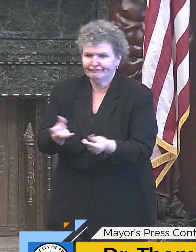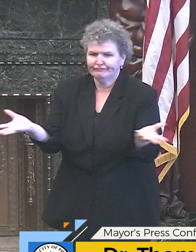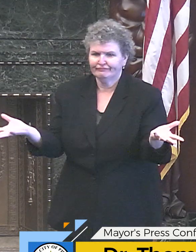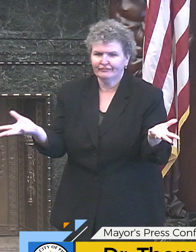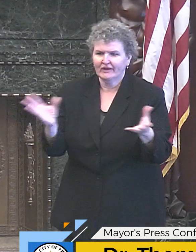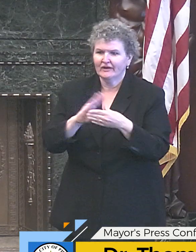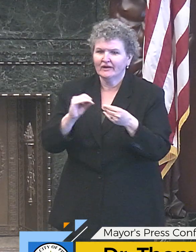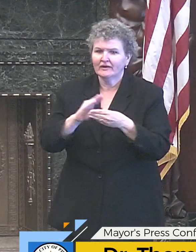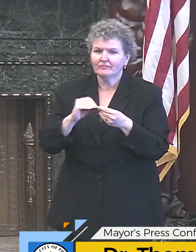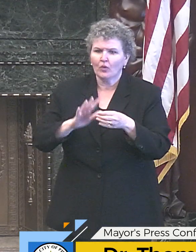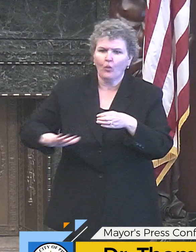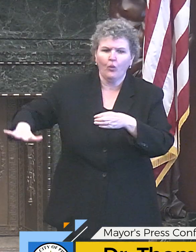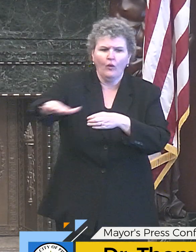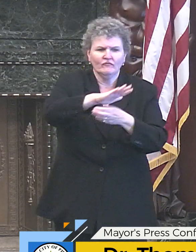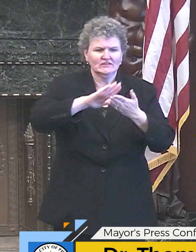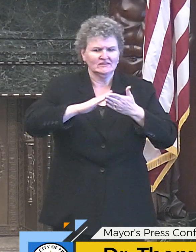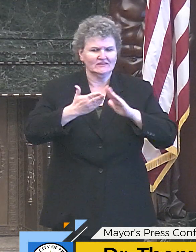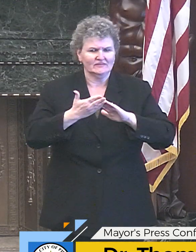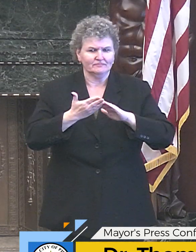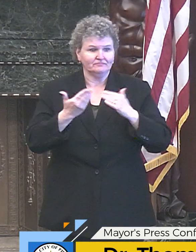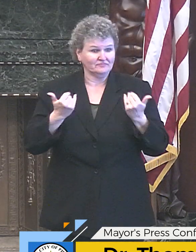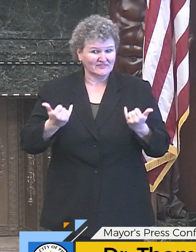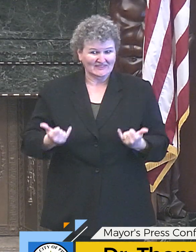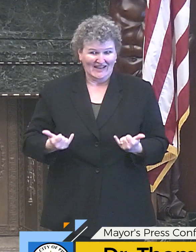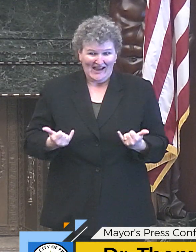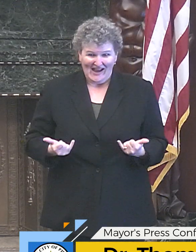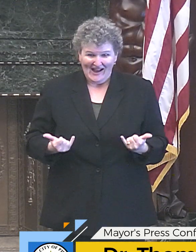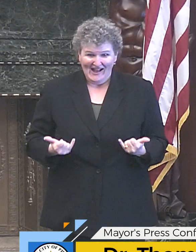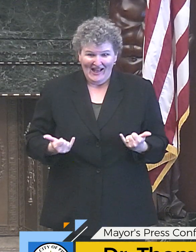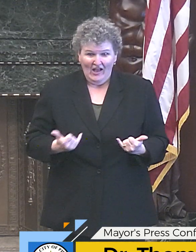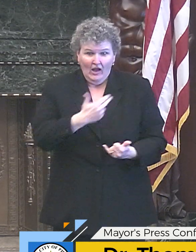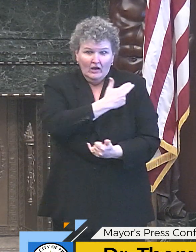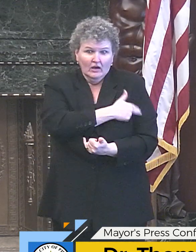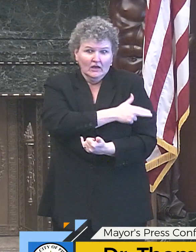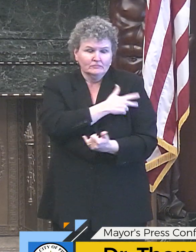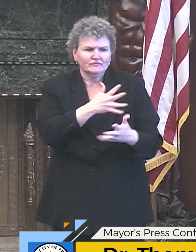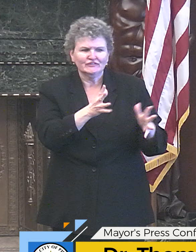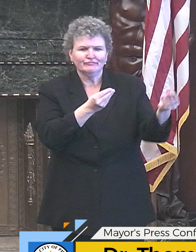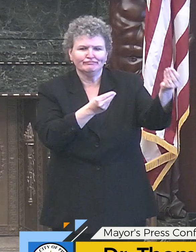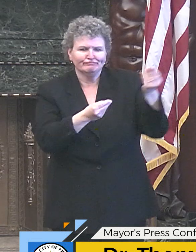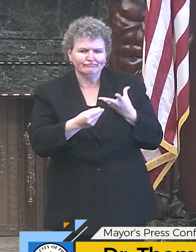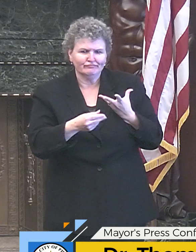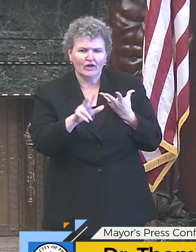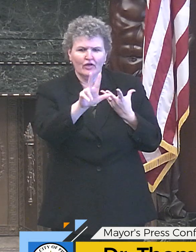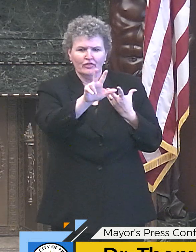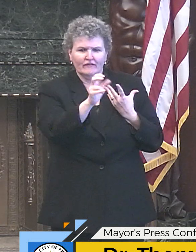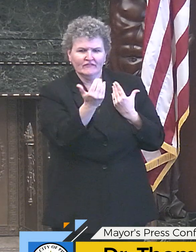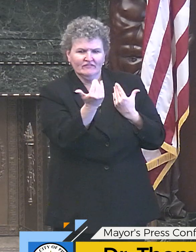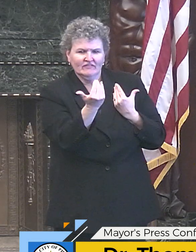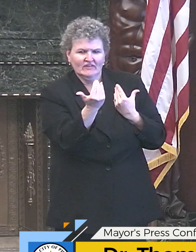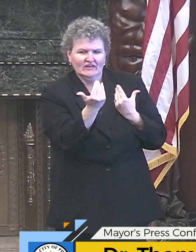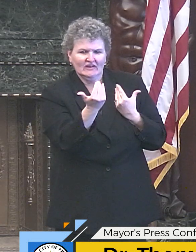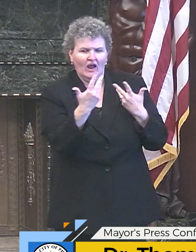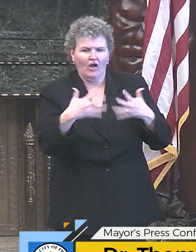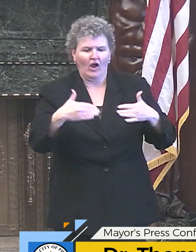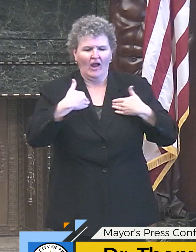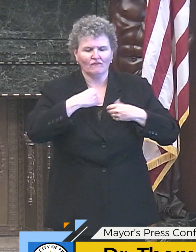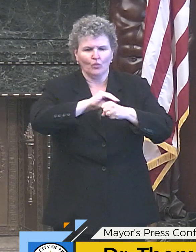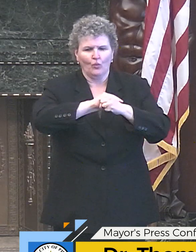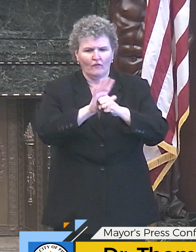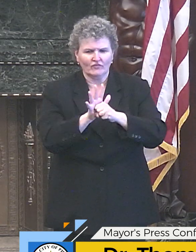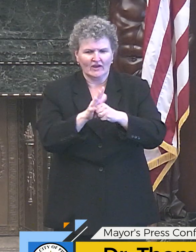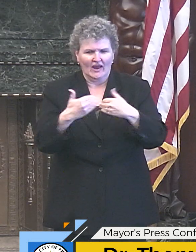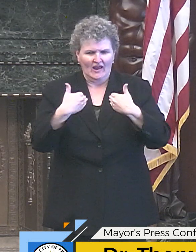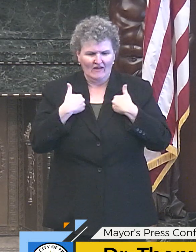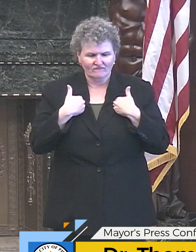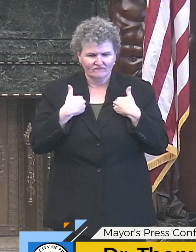city. So right now we have, by the hospital's report, 315 patients with the coronavirus infection